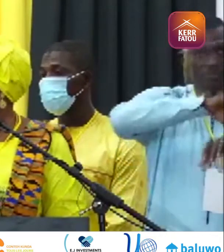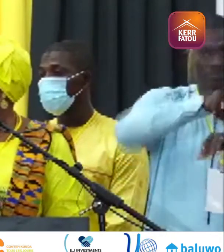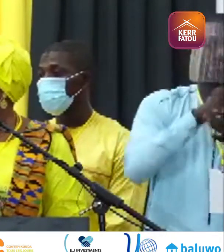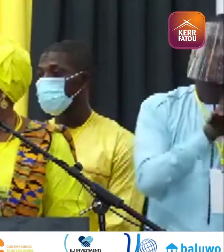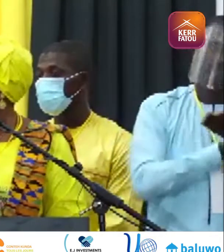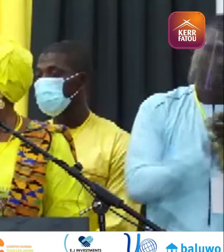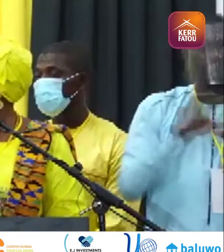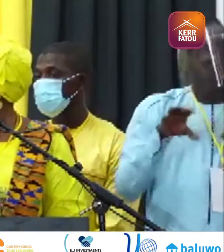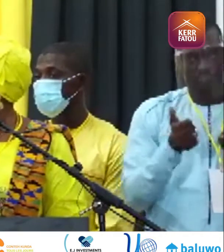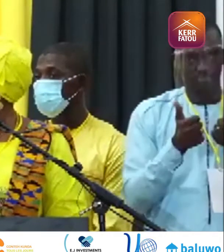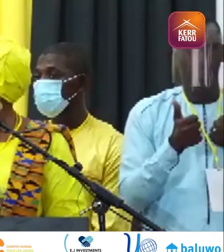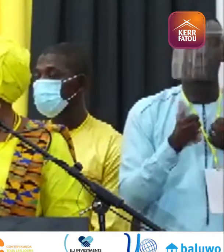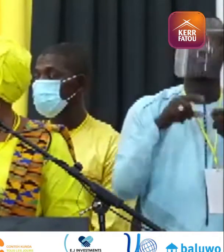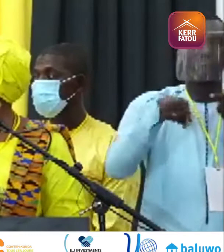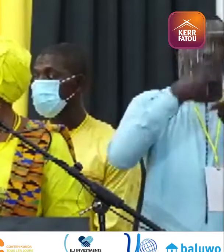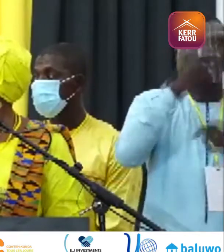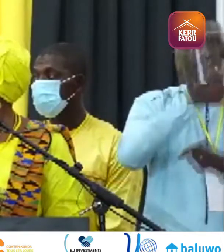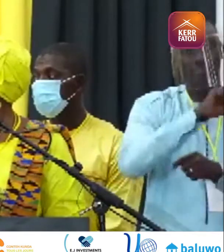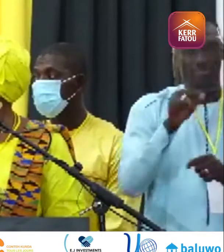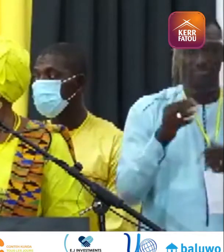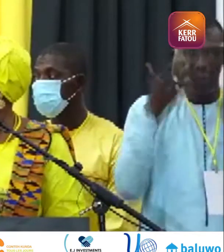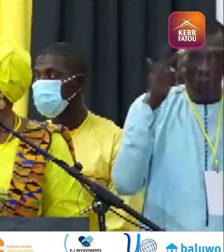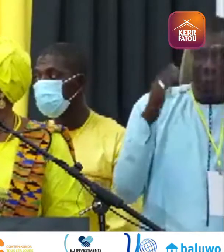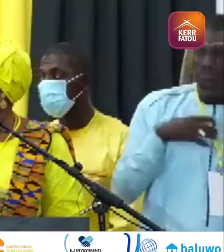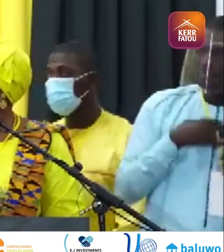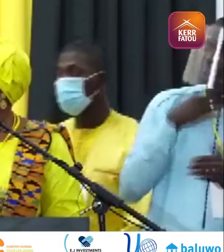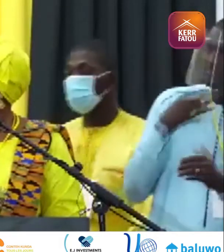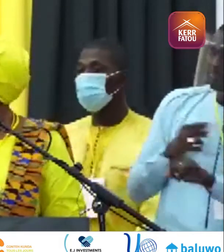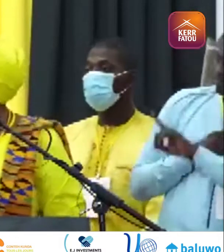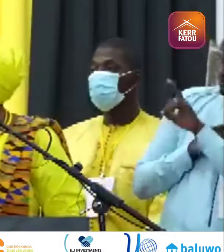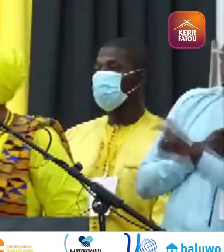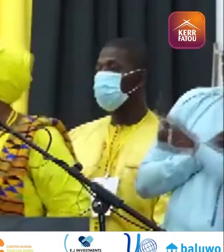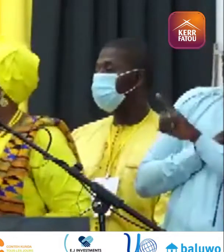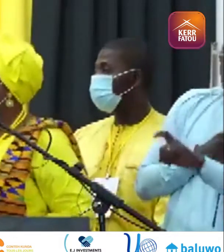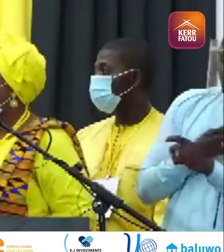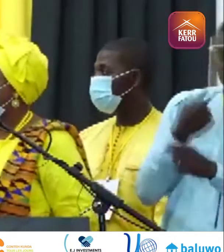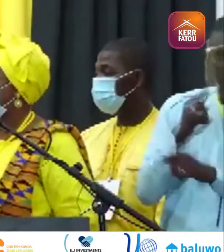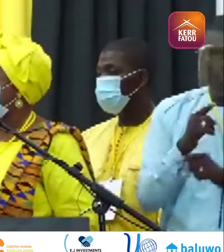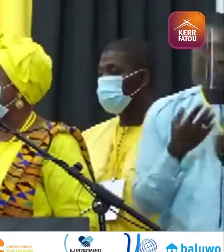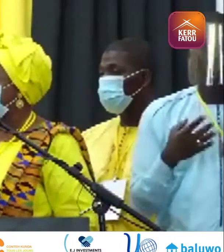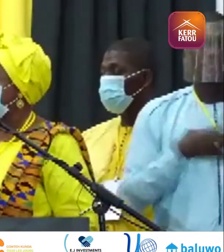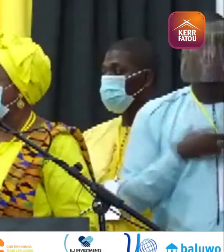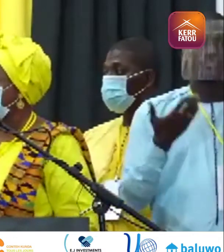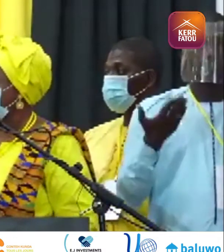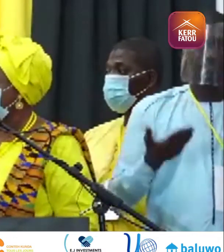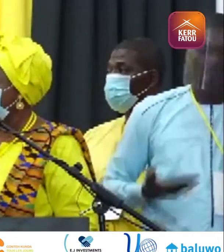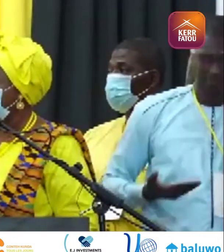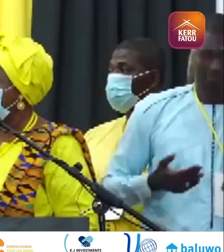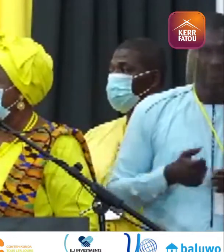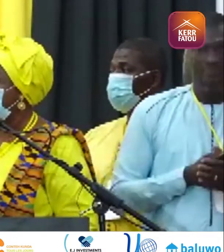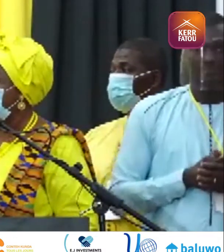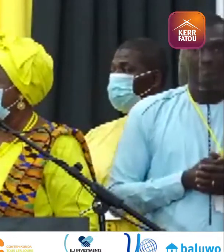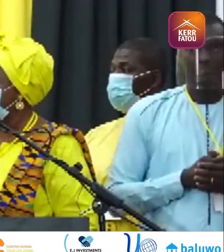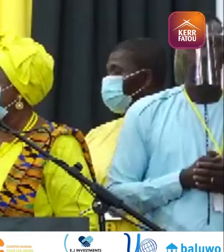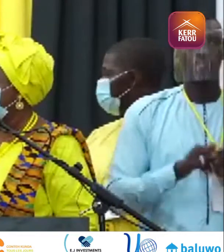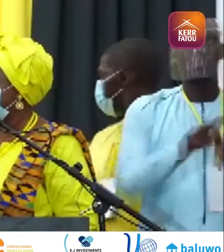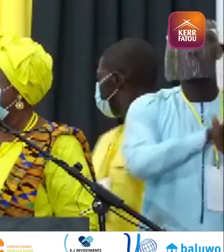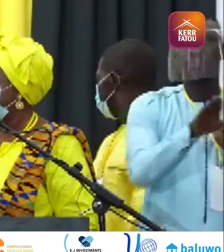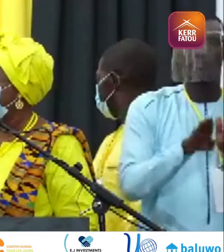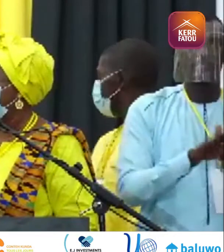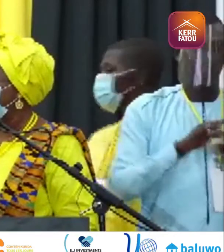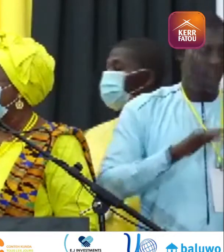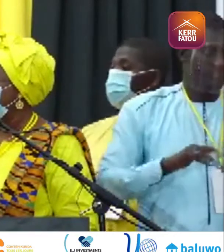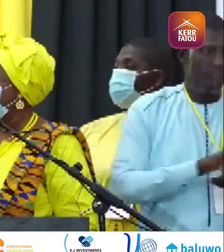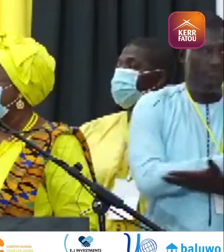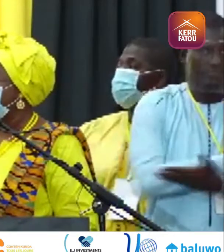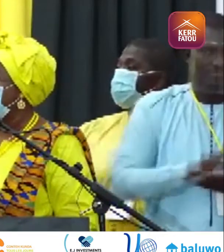before we start the next session on the finance. Can we now invite on the floor, the